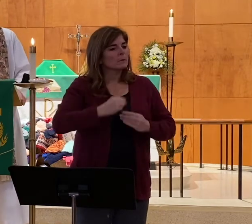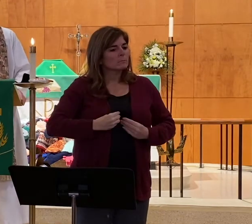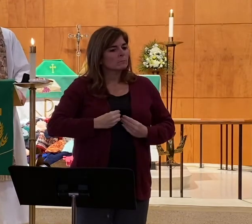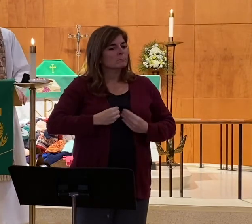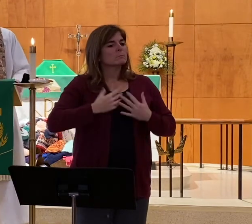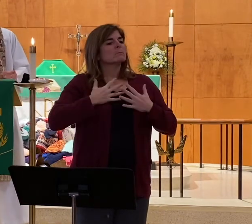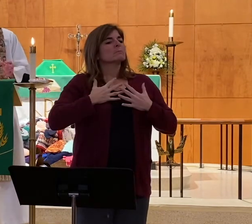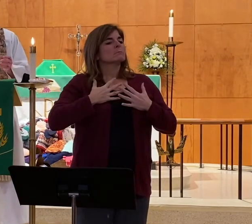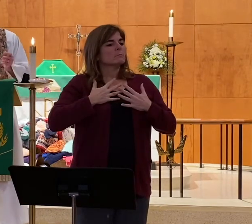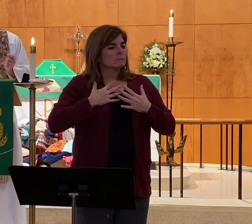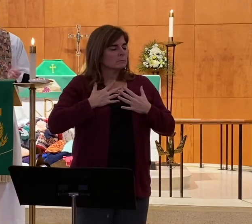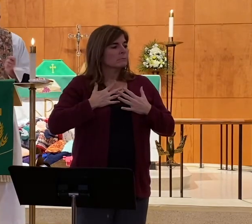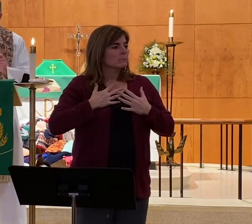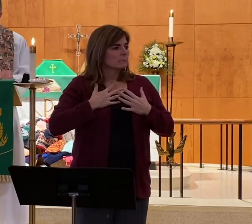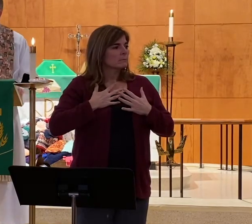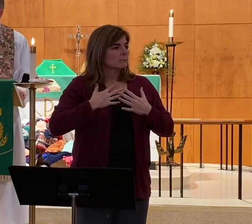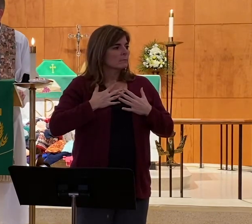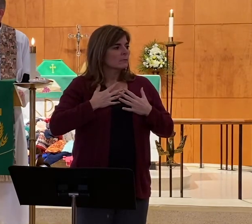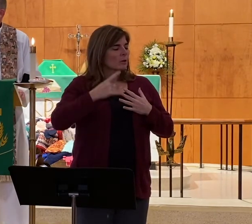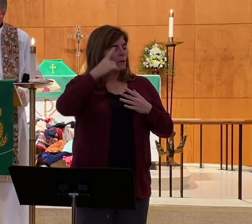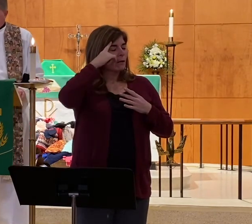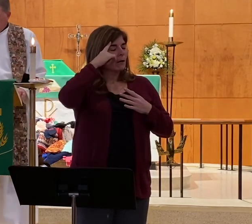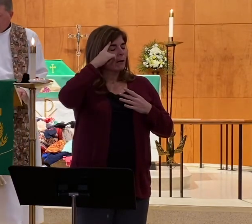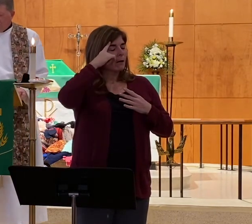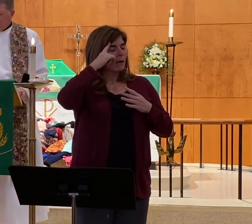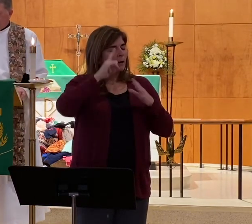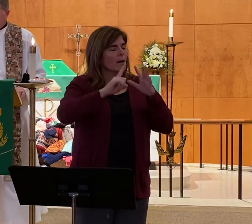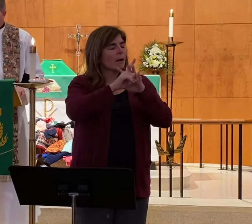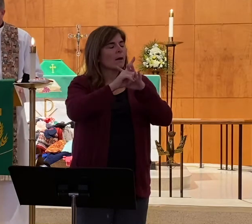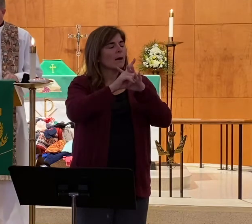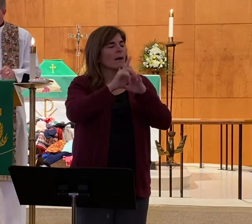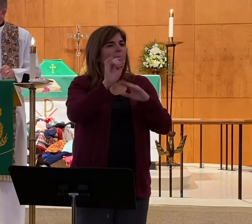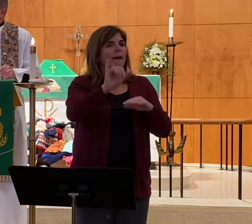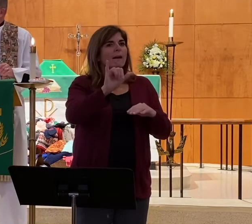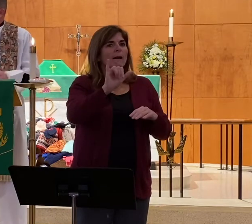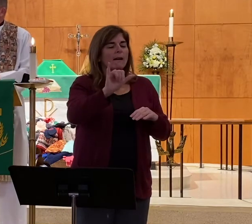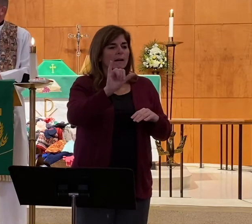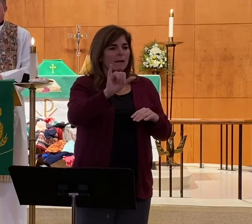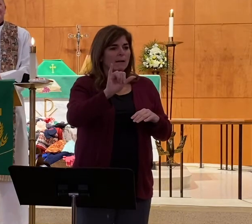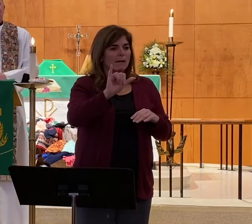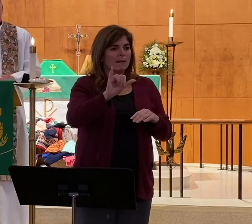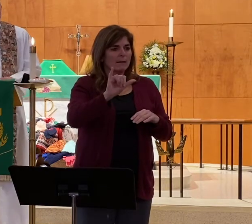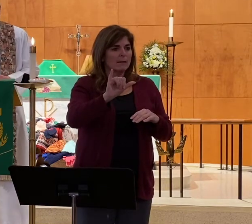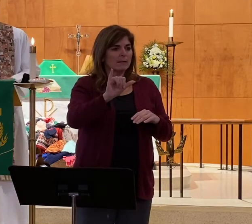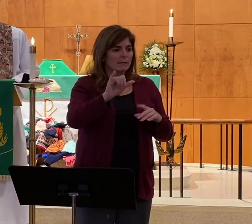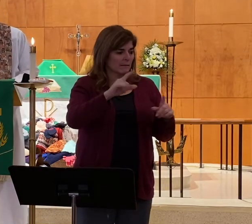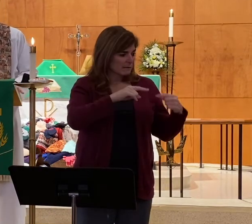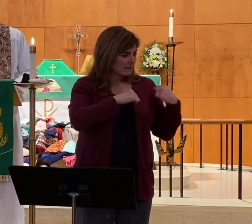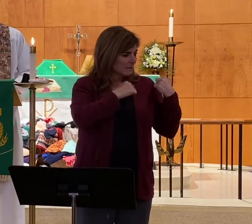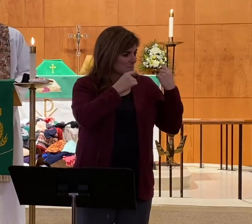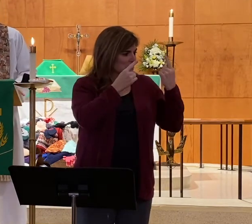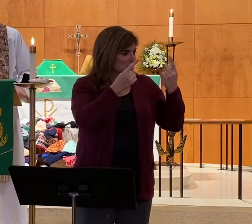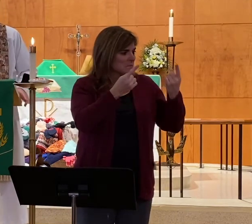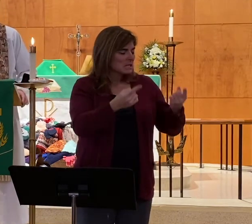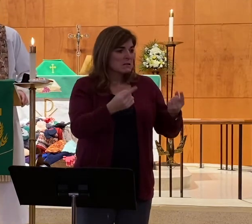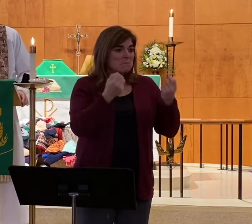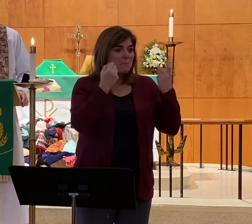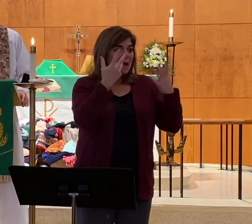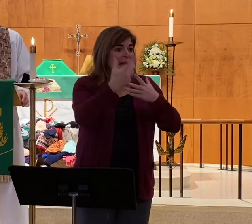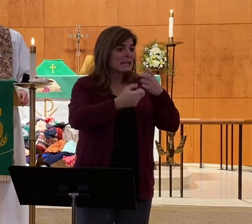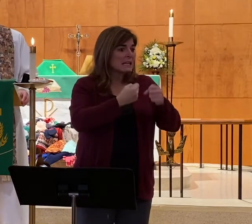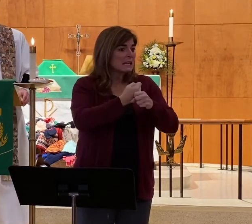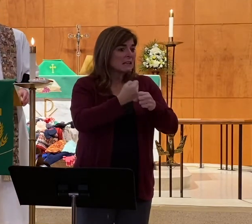that something in you clicks, allowing you to see that this has been here all the